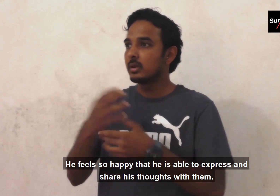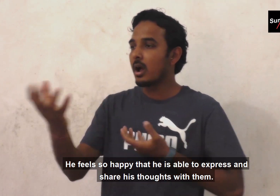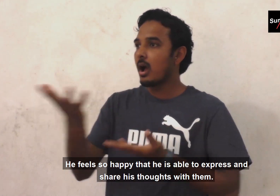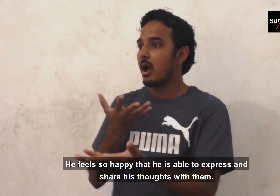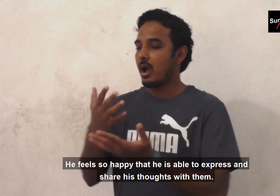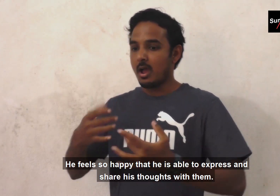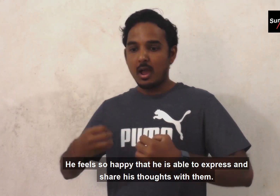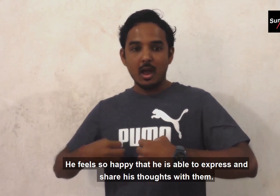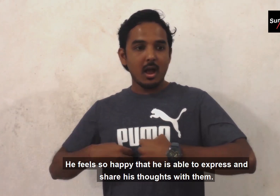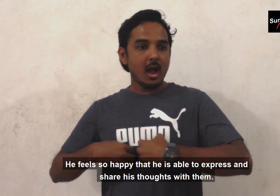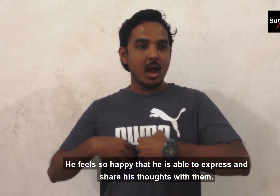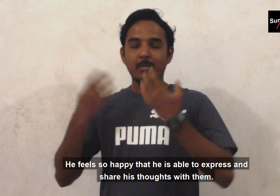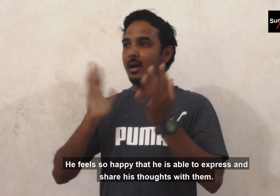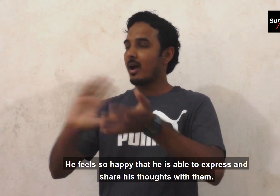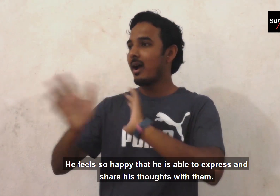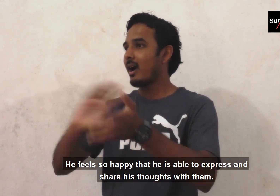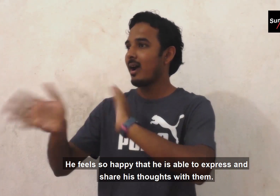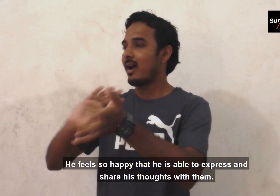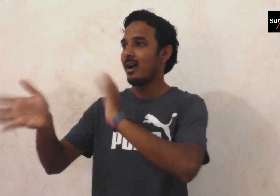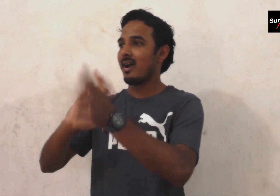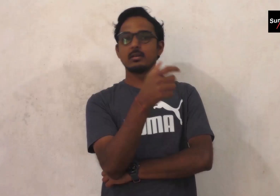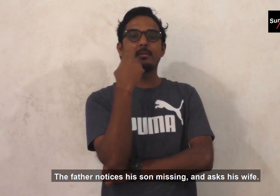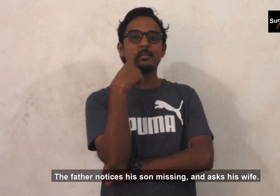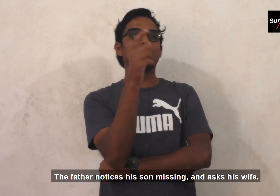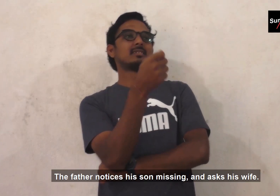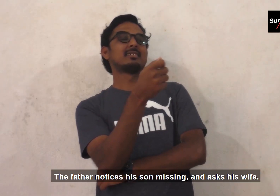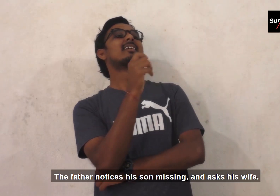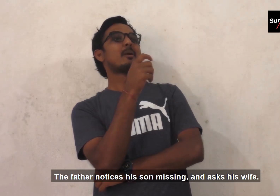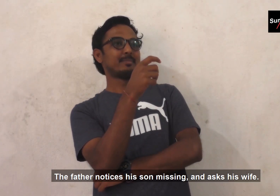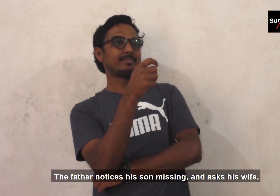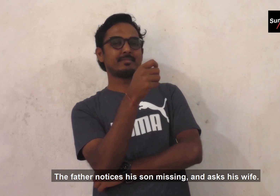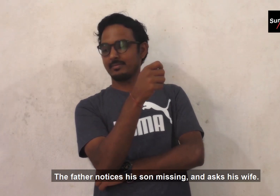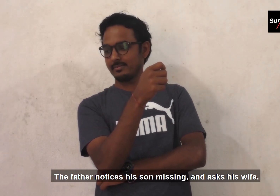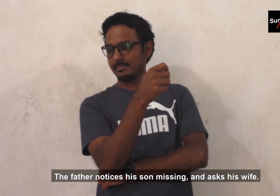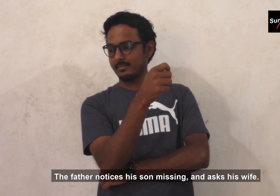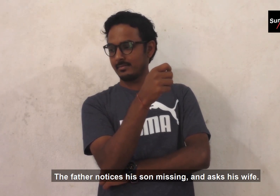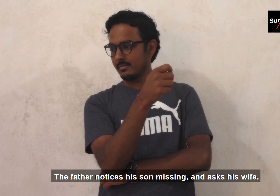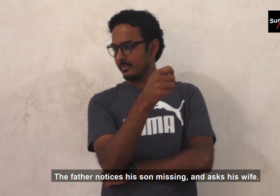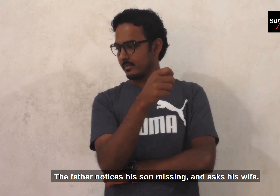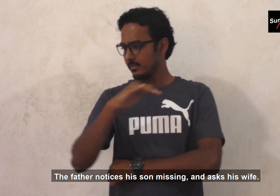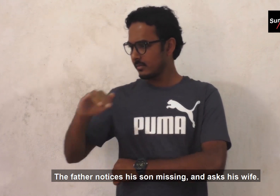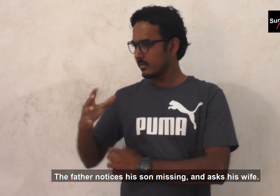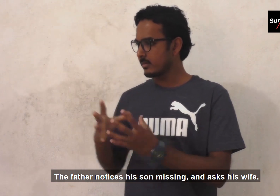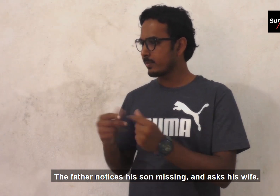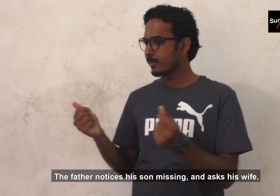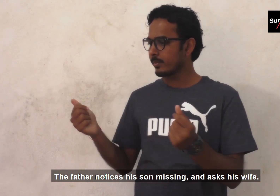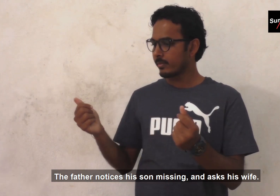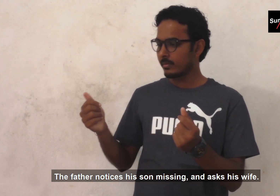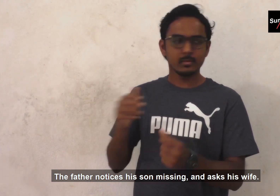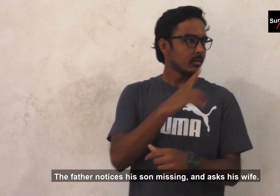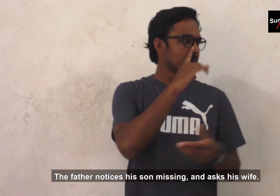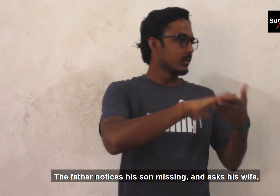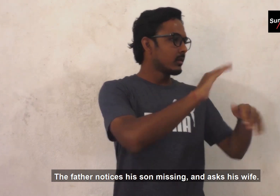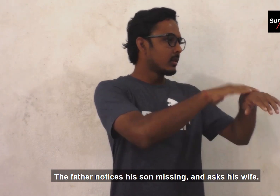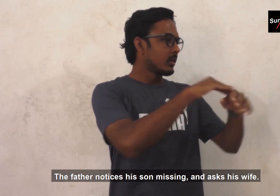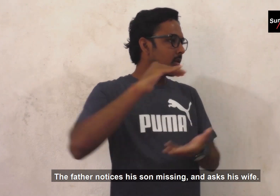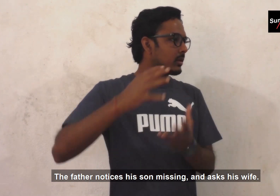is able to express and share his thoughts with them. The father notices his son missing, and asks his